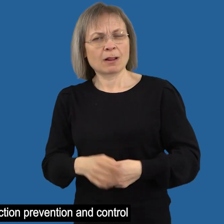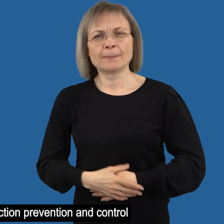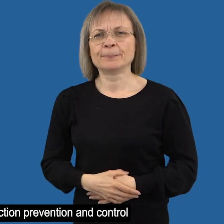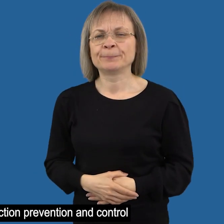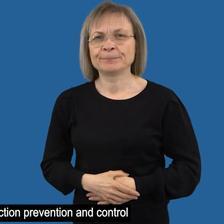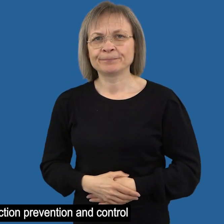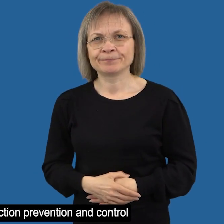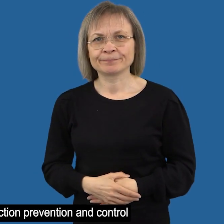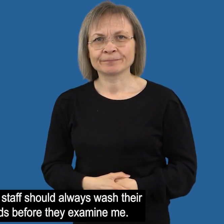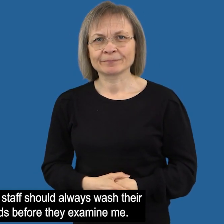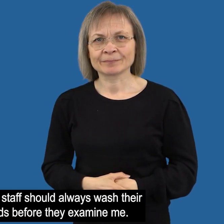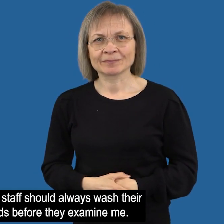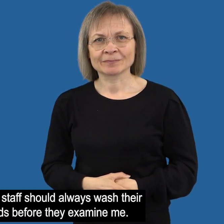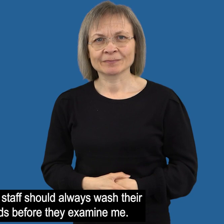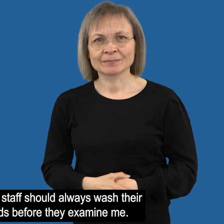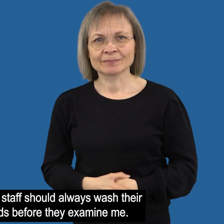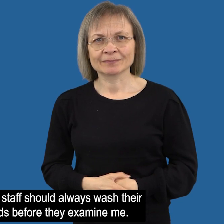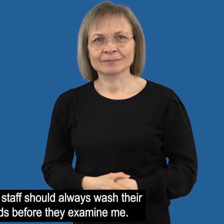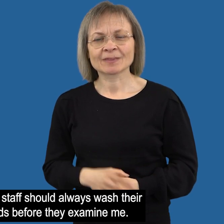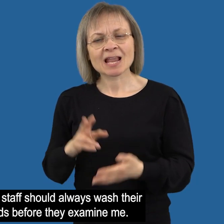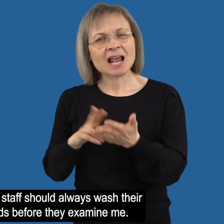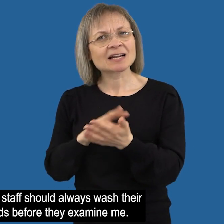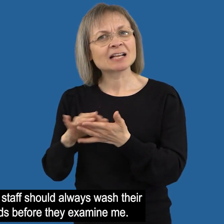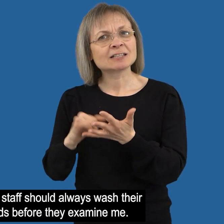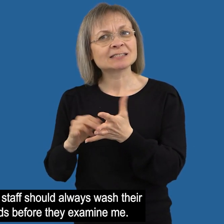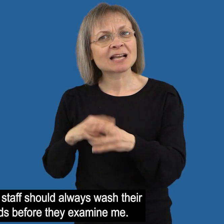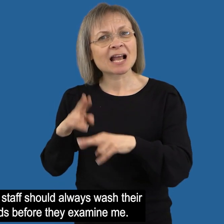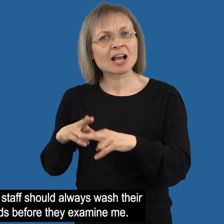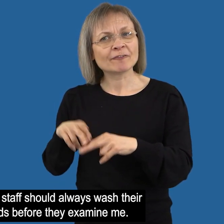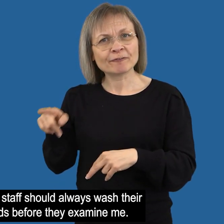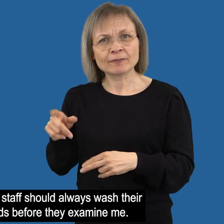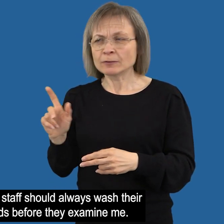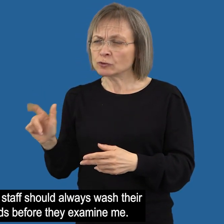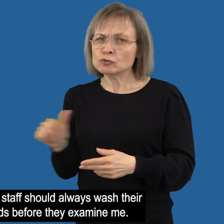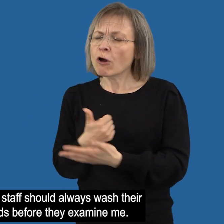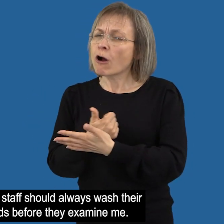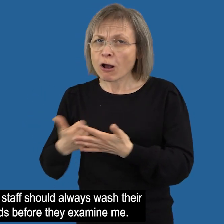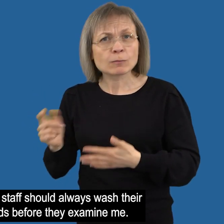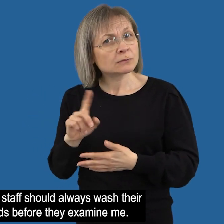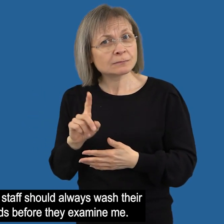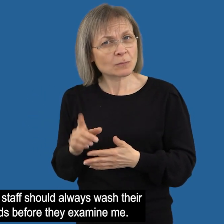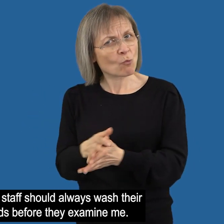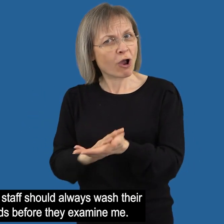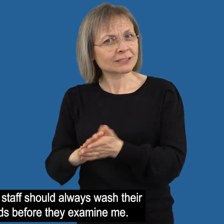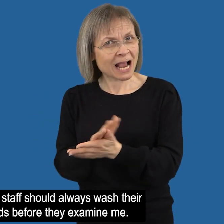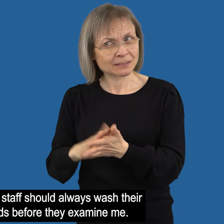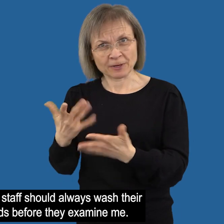Infection prevention and control. NHS staff should always wash their hands before they examine me.